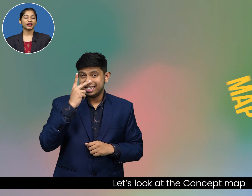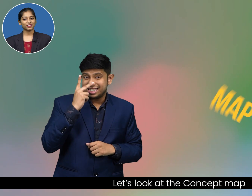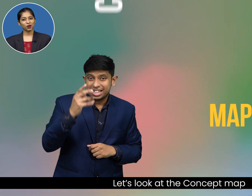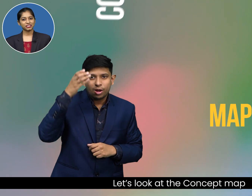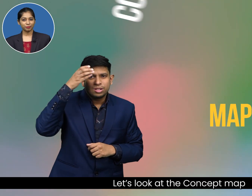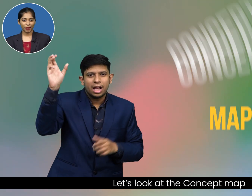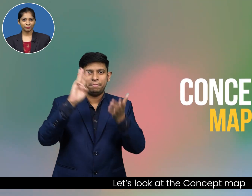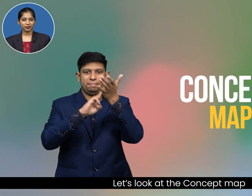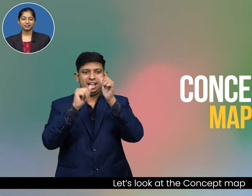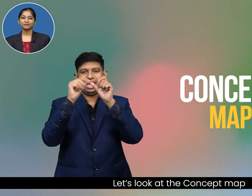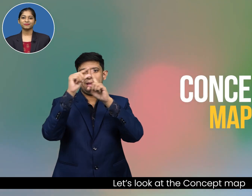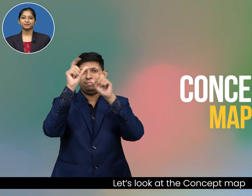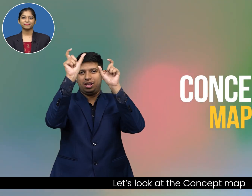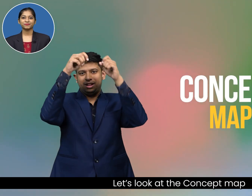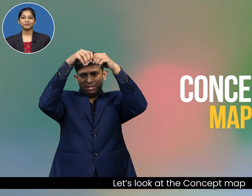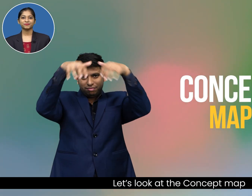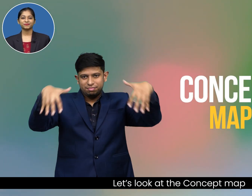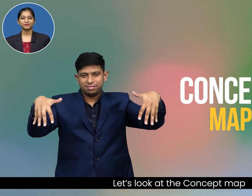Let's look at the concept map.